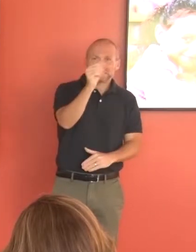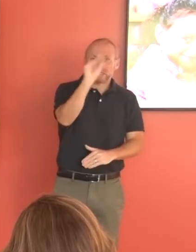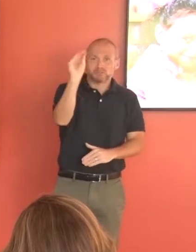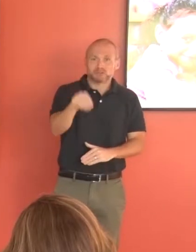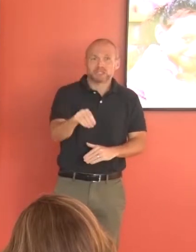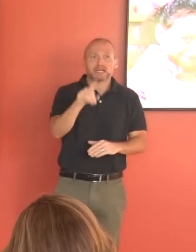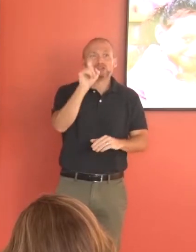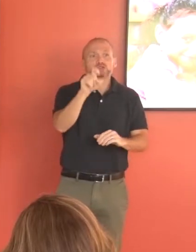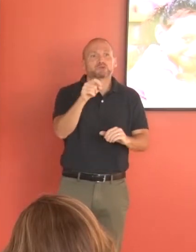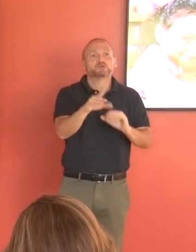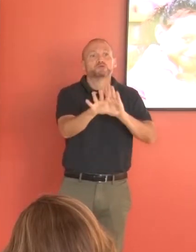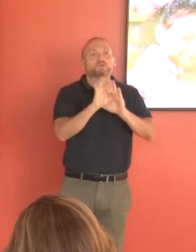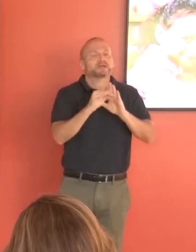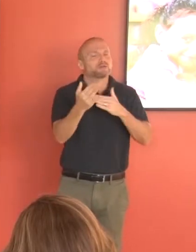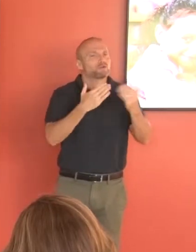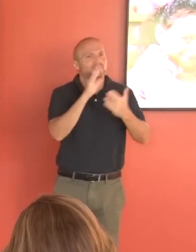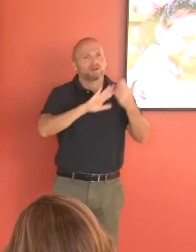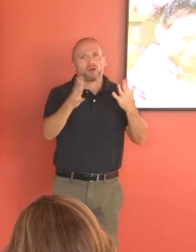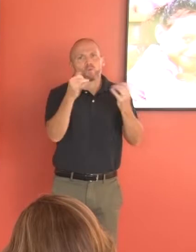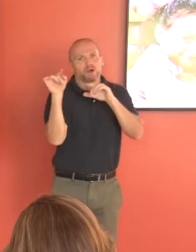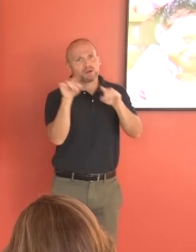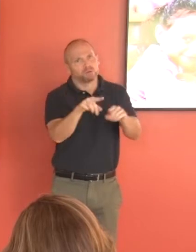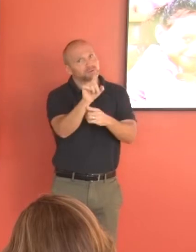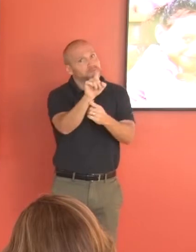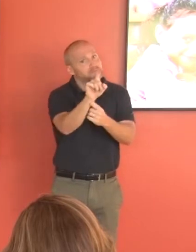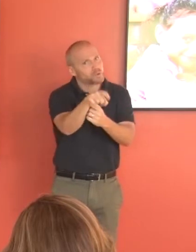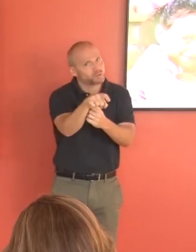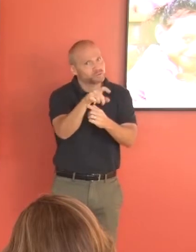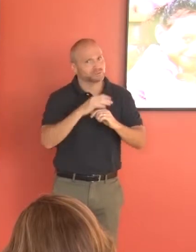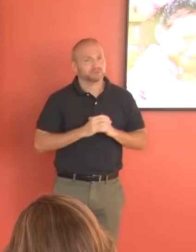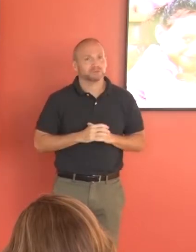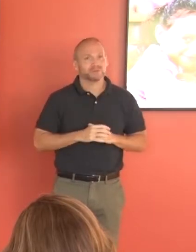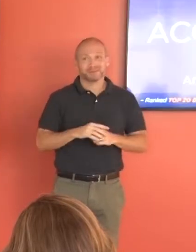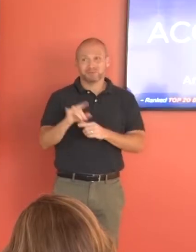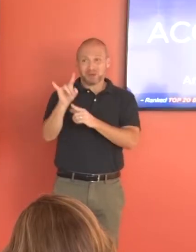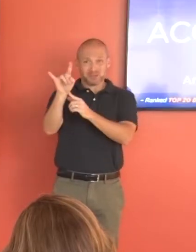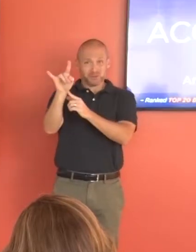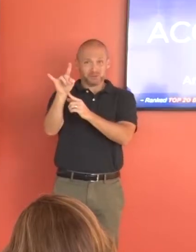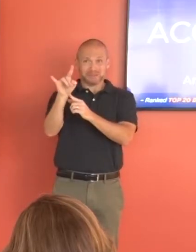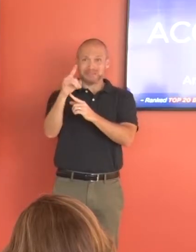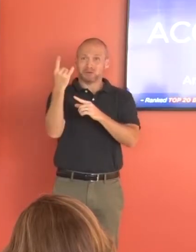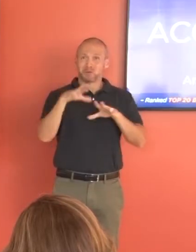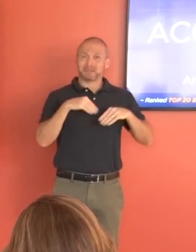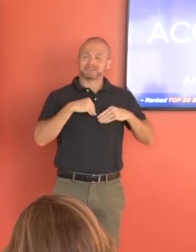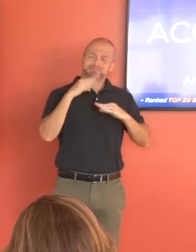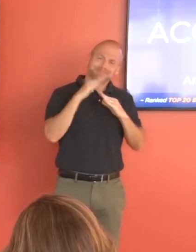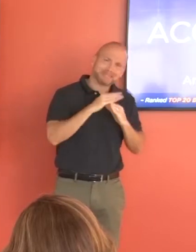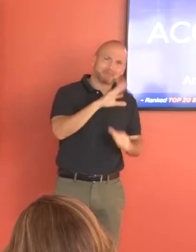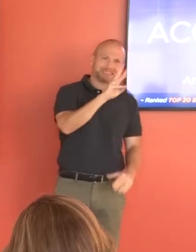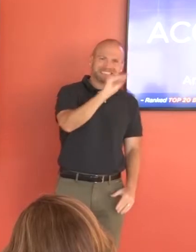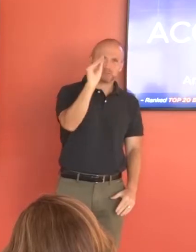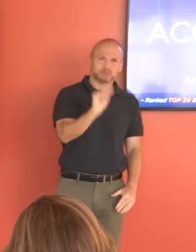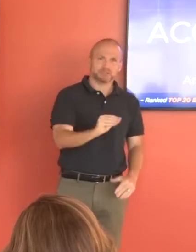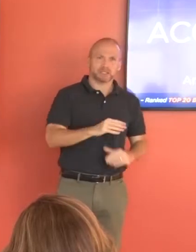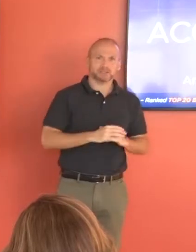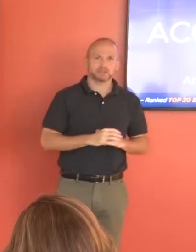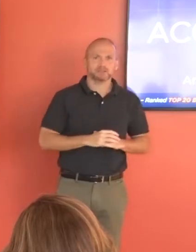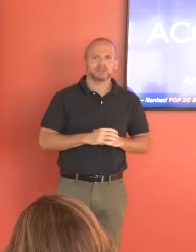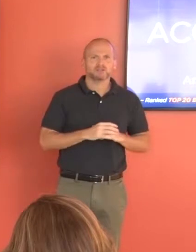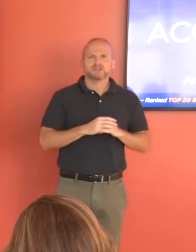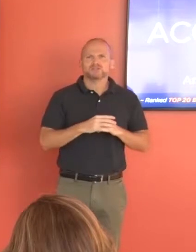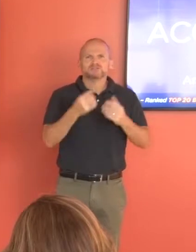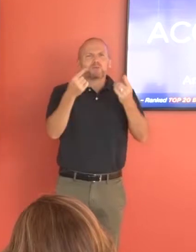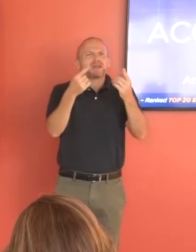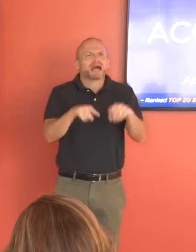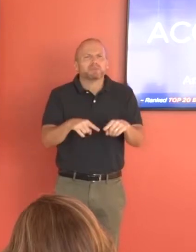the college of choice. But UT only takes the top 6. So what happens to the 7, 8,